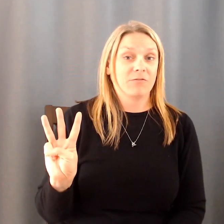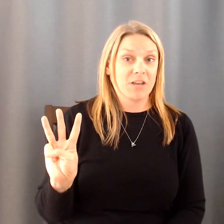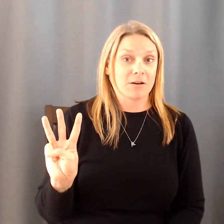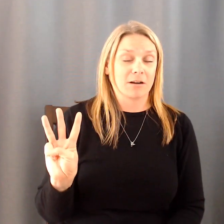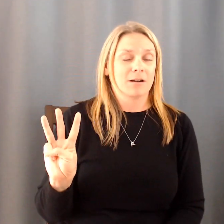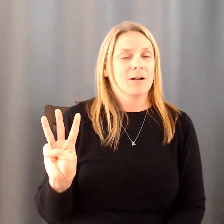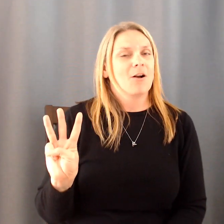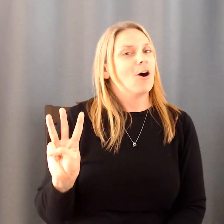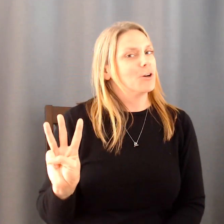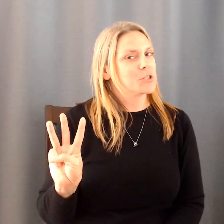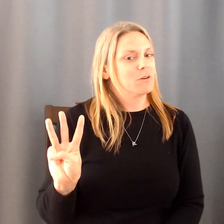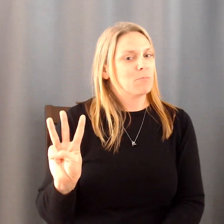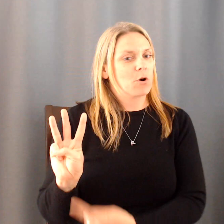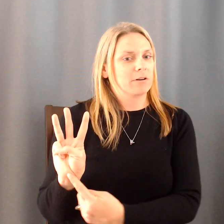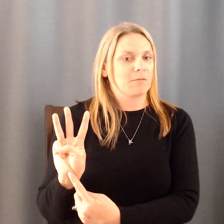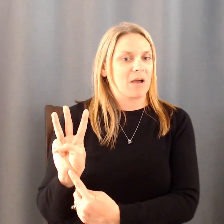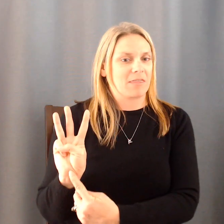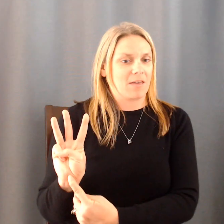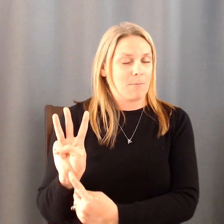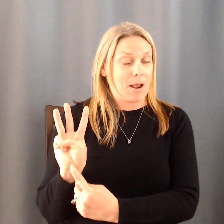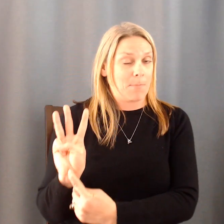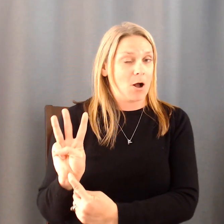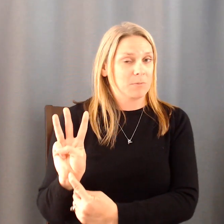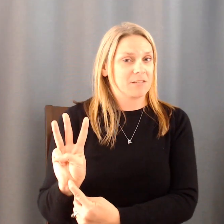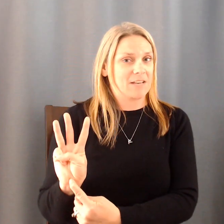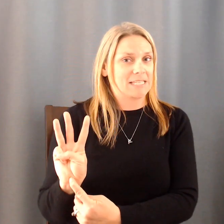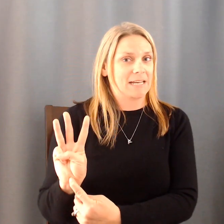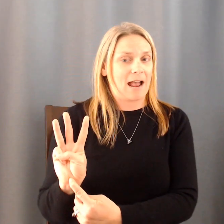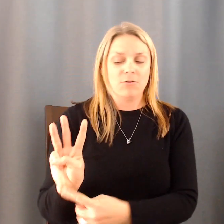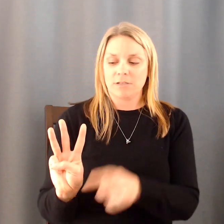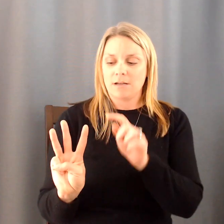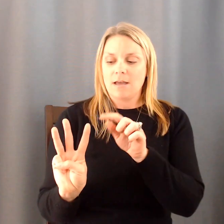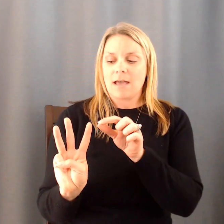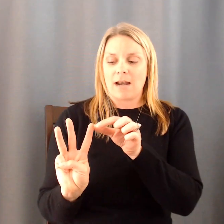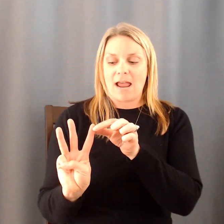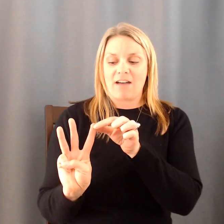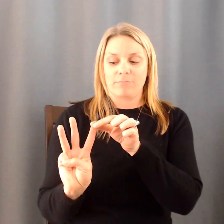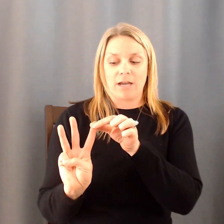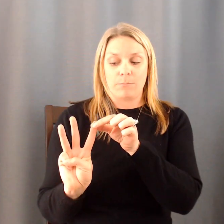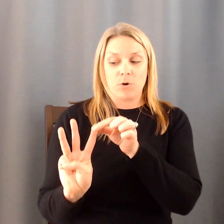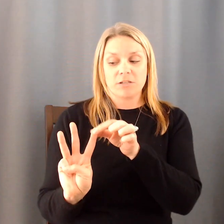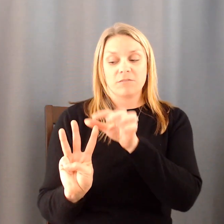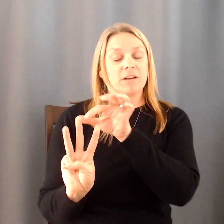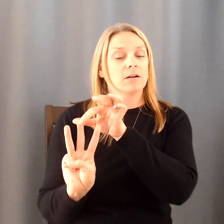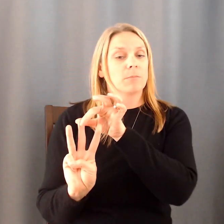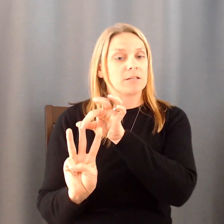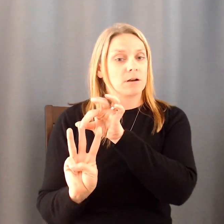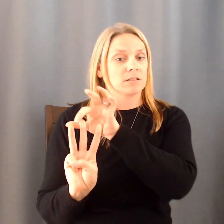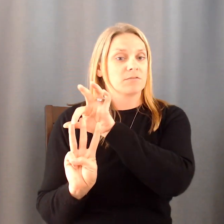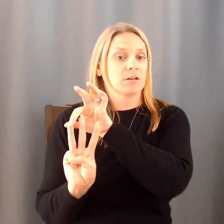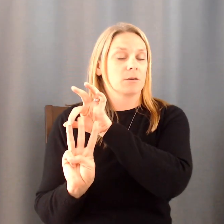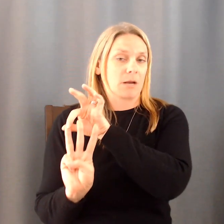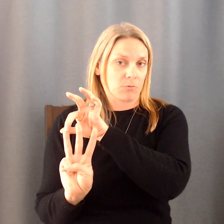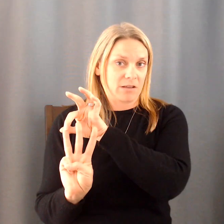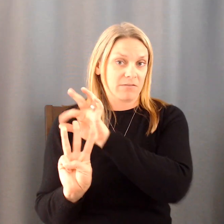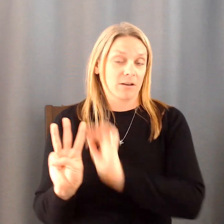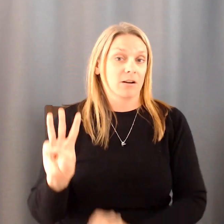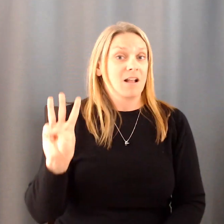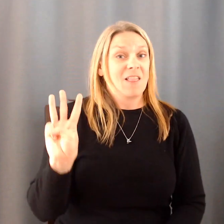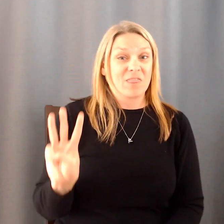finger. Also important, my palm is facing out, and I have my pointer finger, my tallest finger, and my ring finger. This is